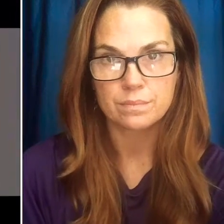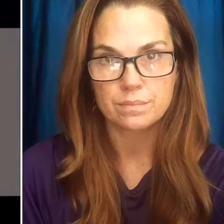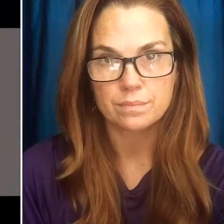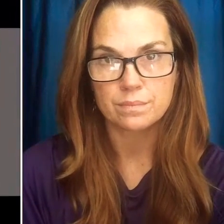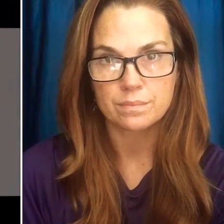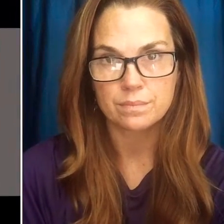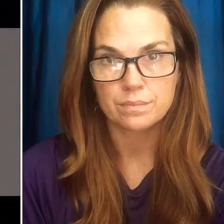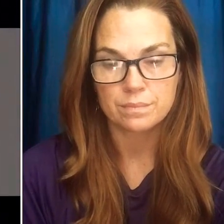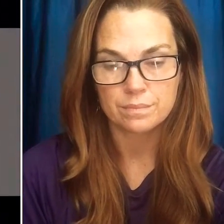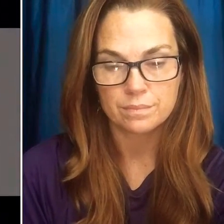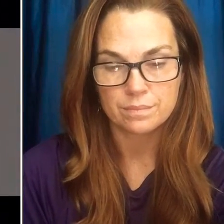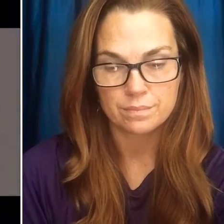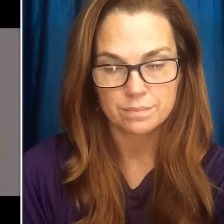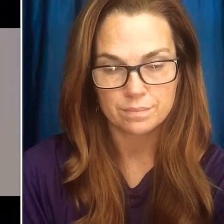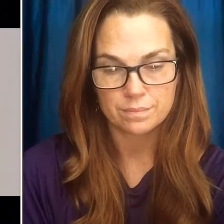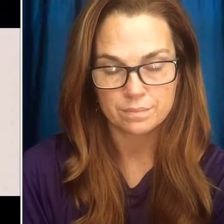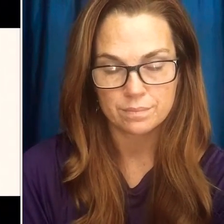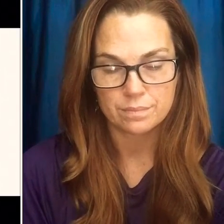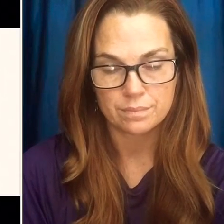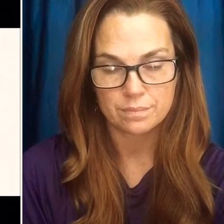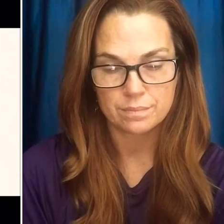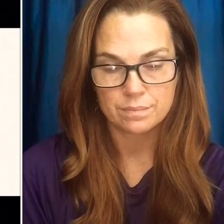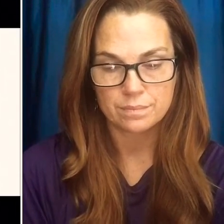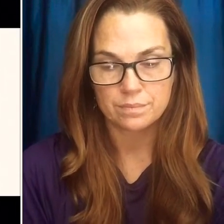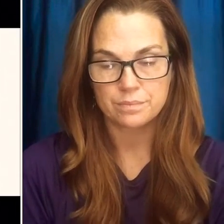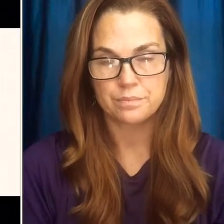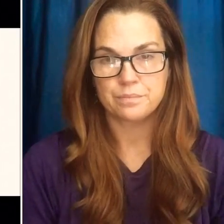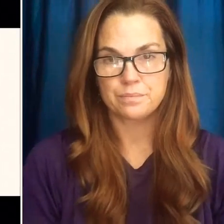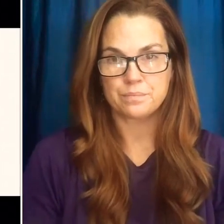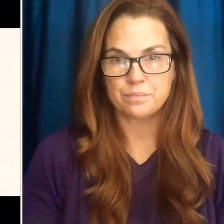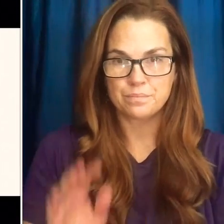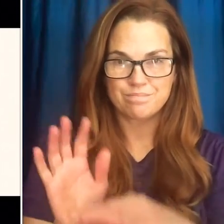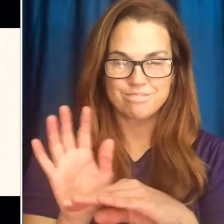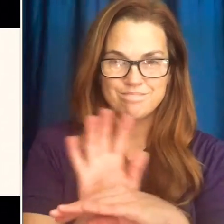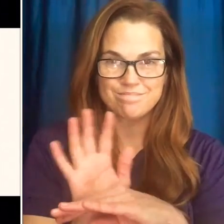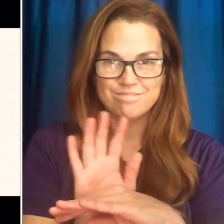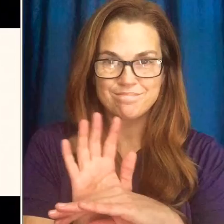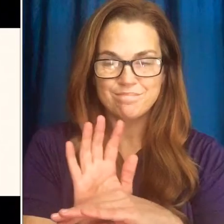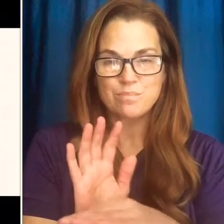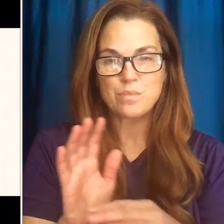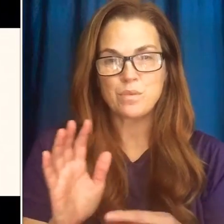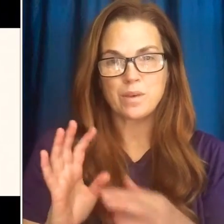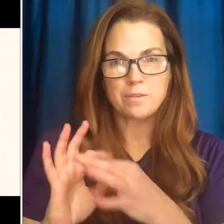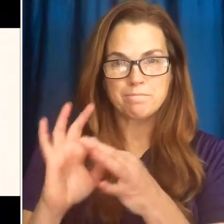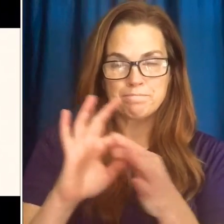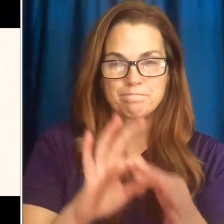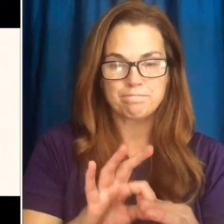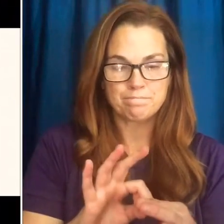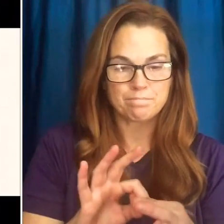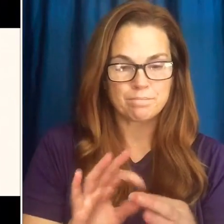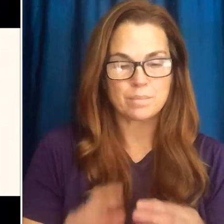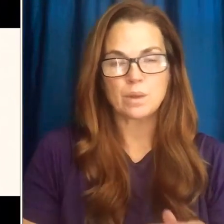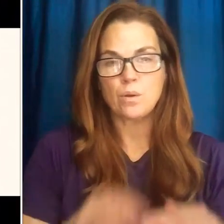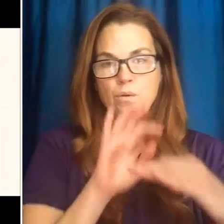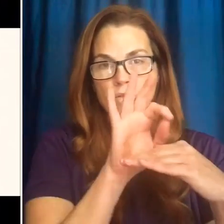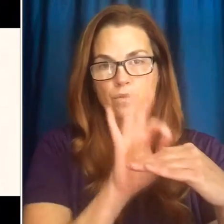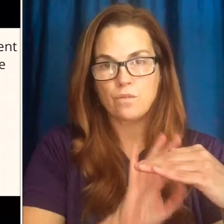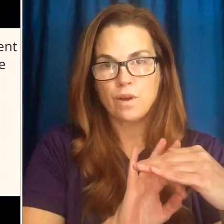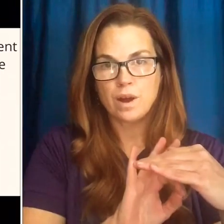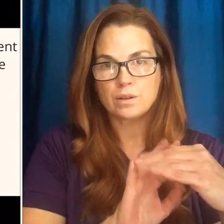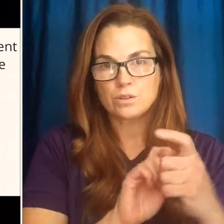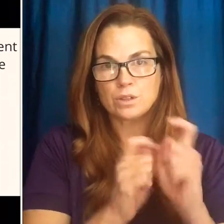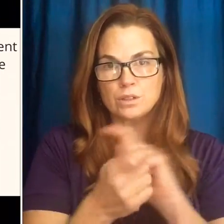Fraction to decimal equivalence, meeting the requirements for TEKS 64G.